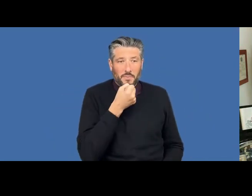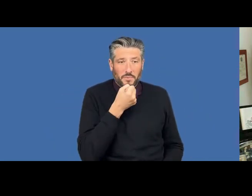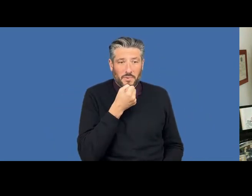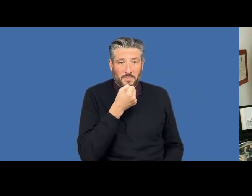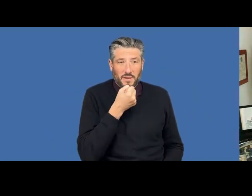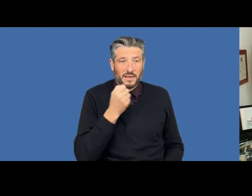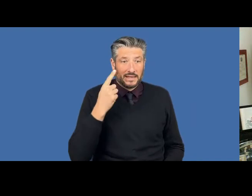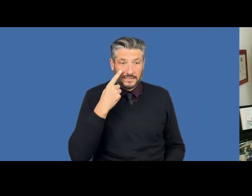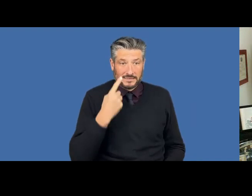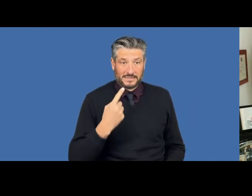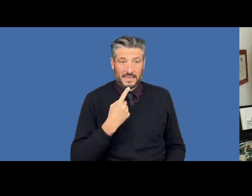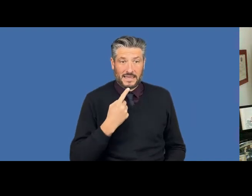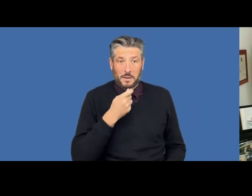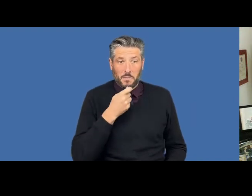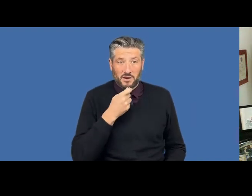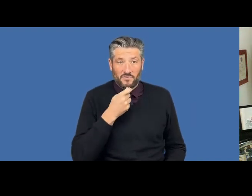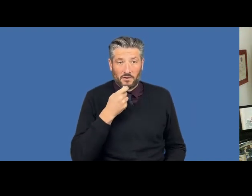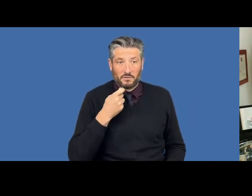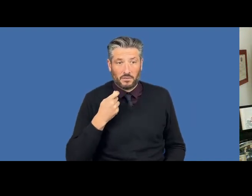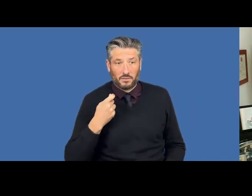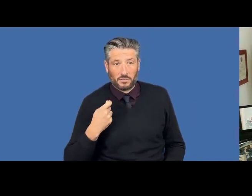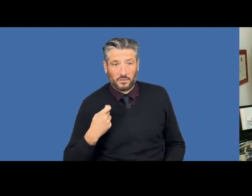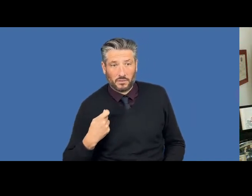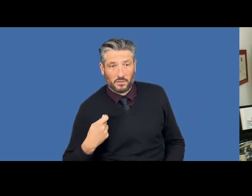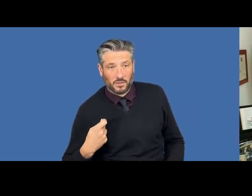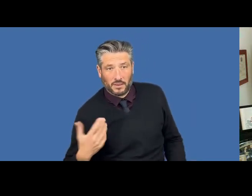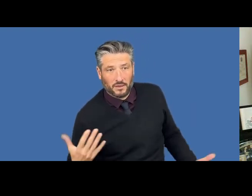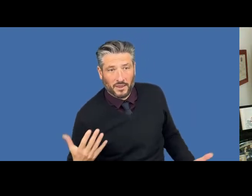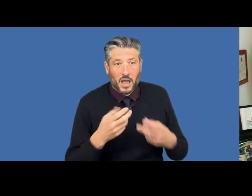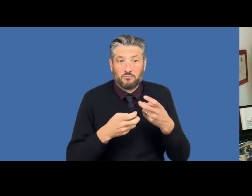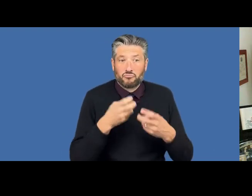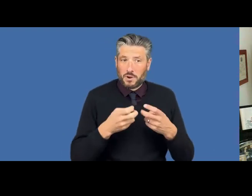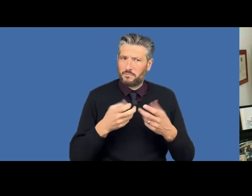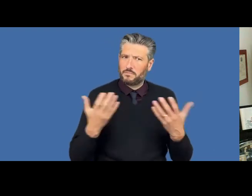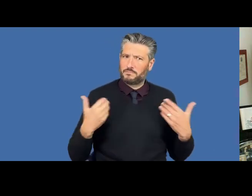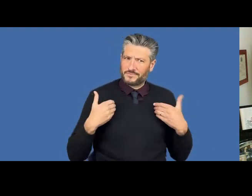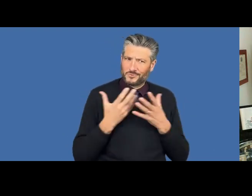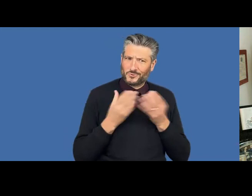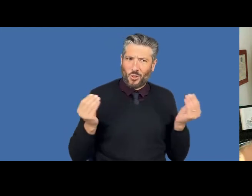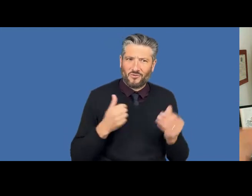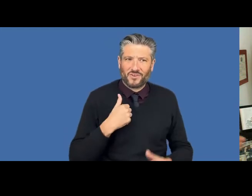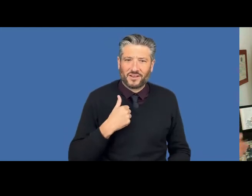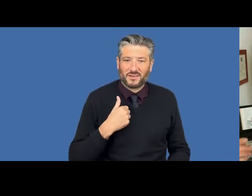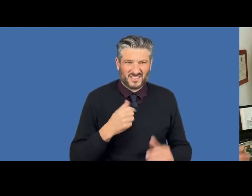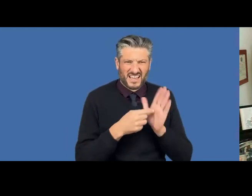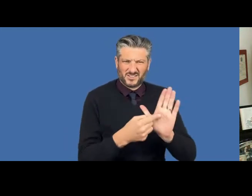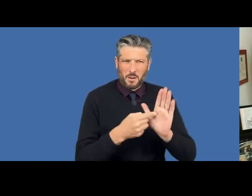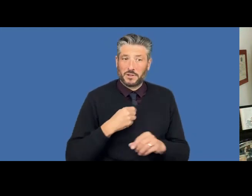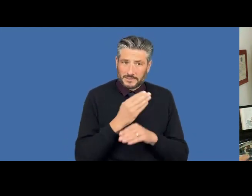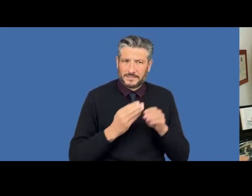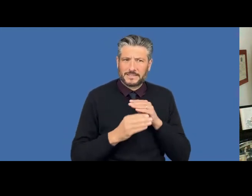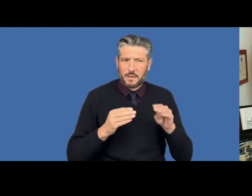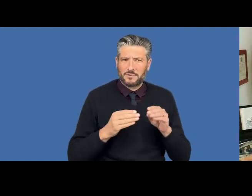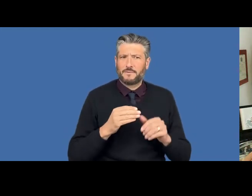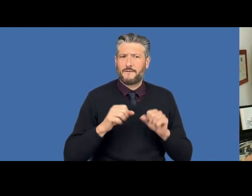on air. So I think that these kind of problem solving diverse mindsets are